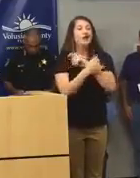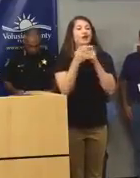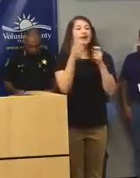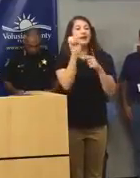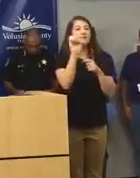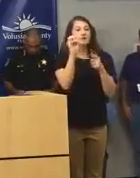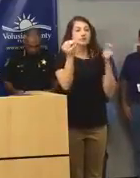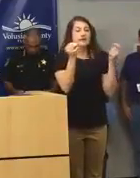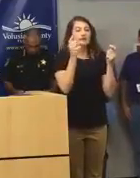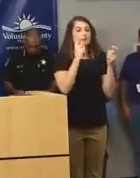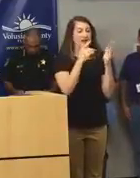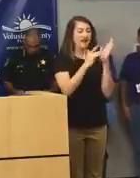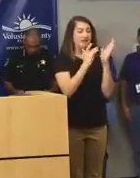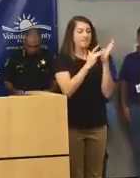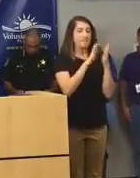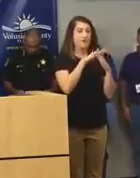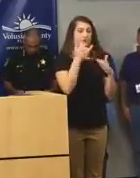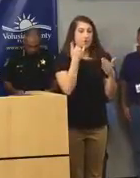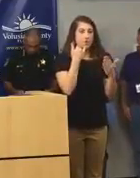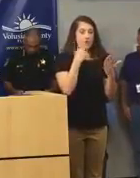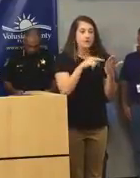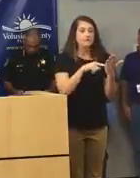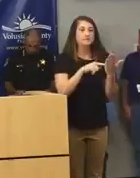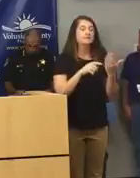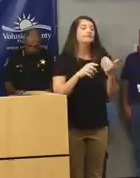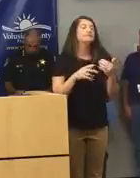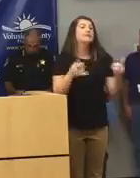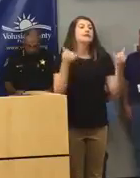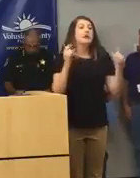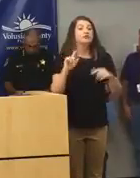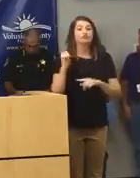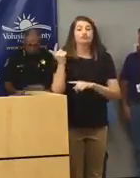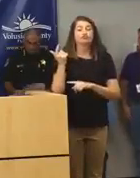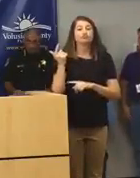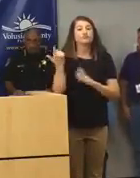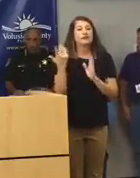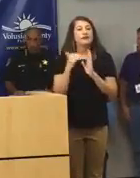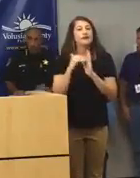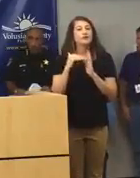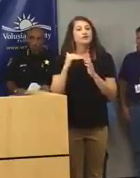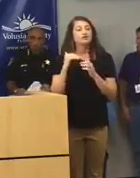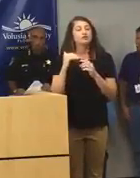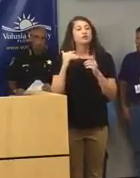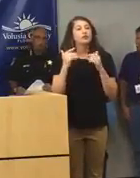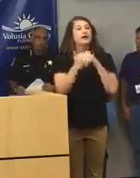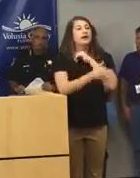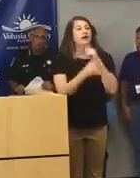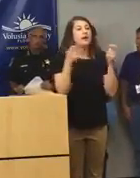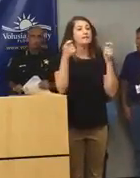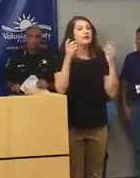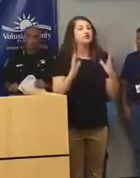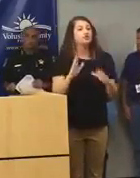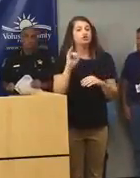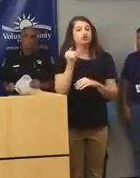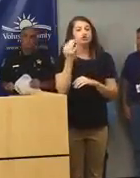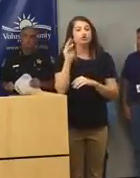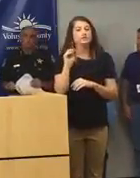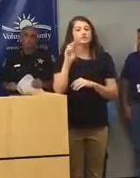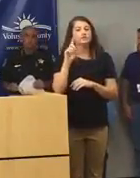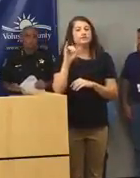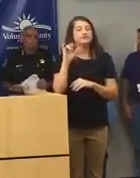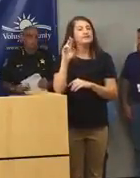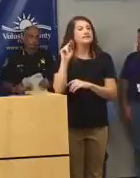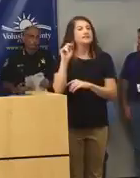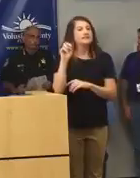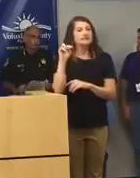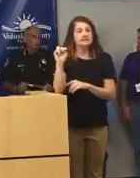Management application. And now I'll turn it over again to the County Manager, Jim Denny.